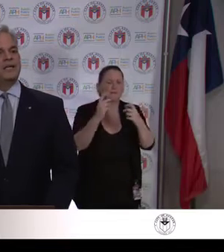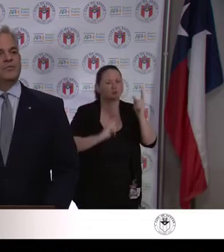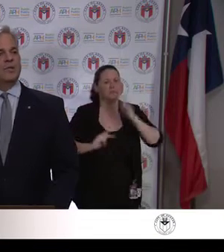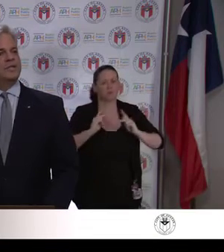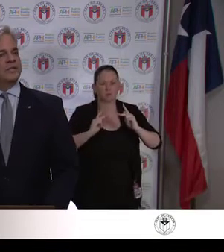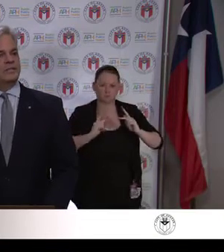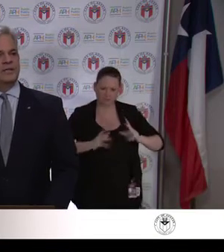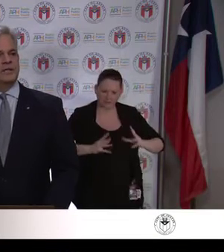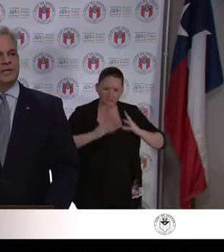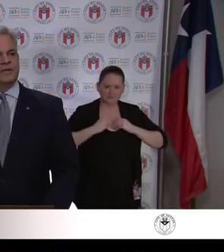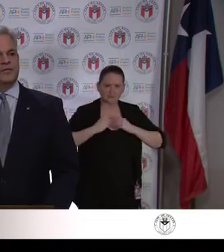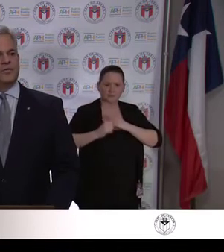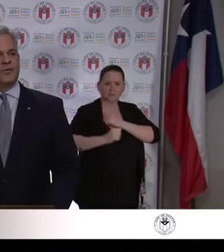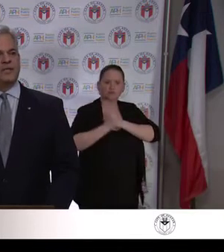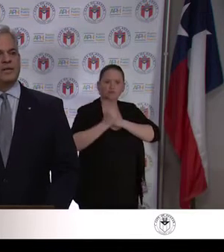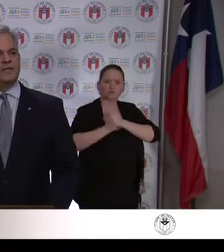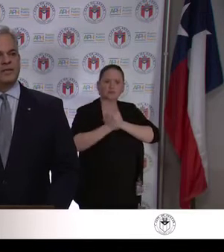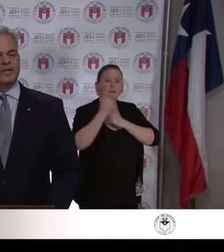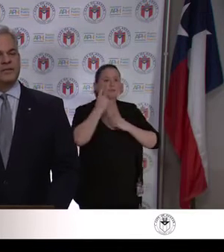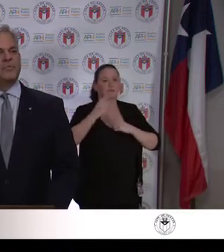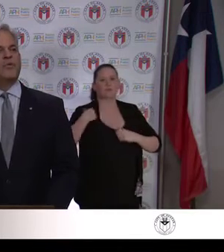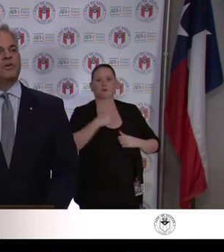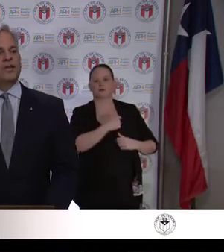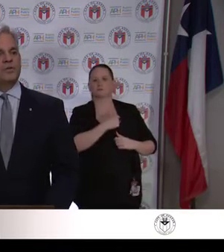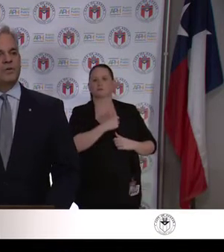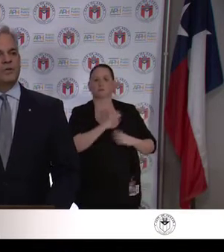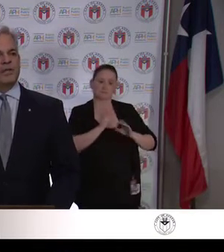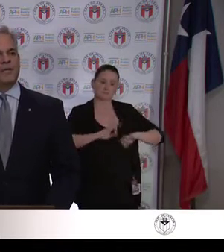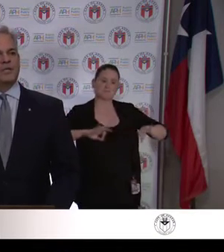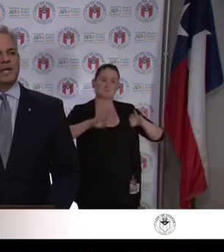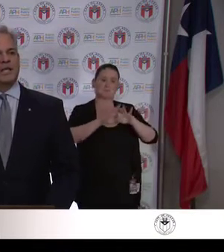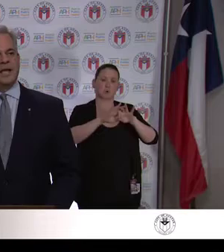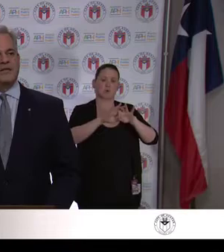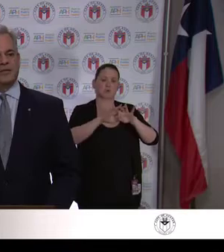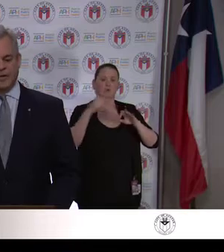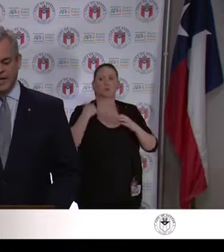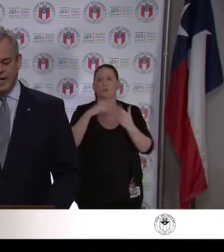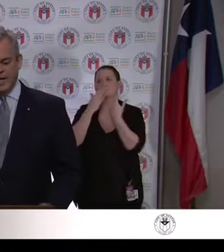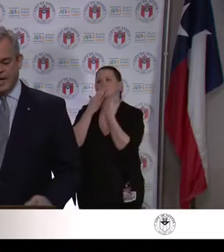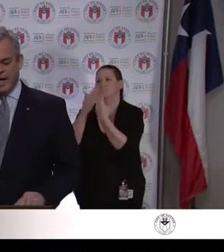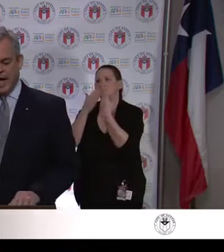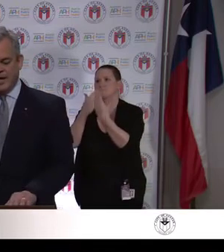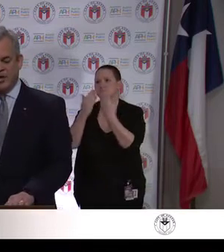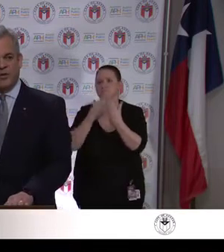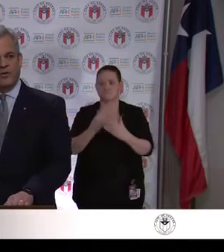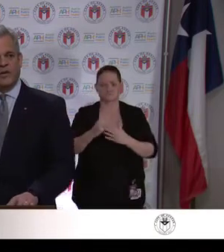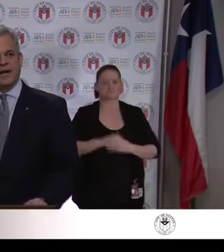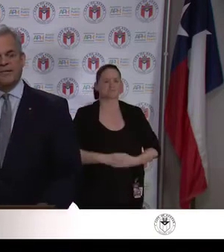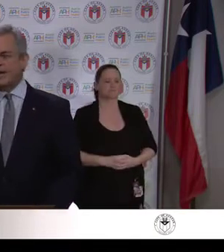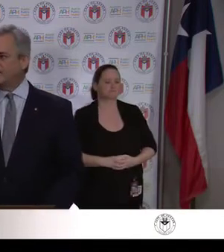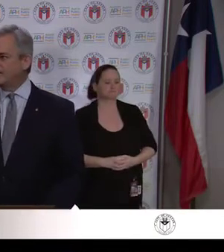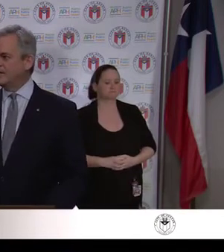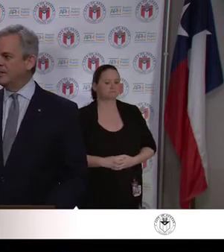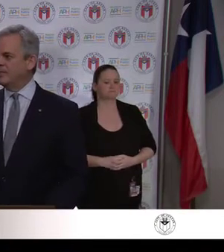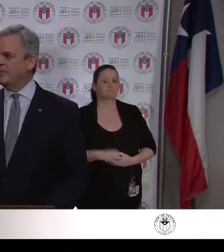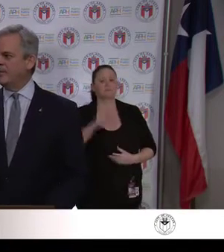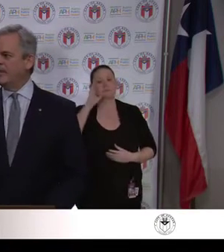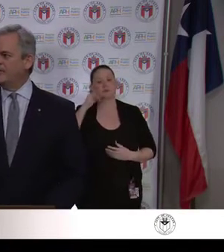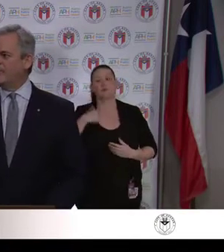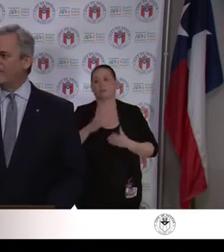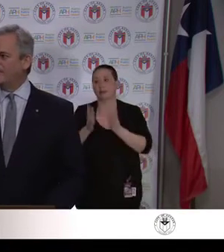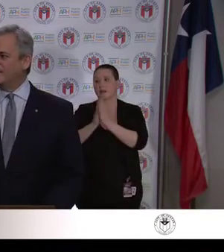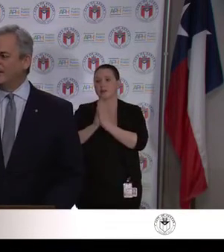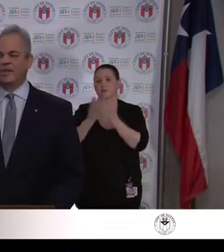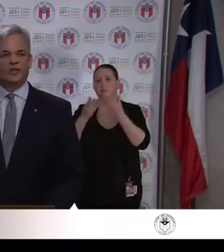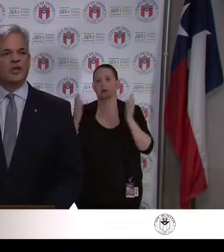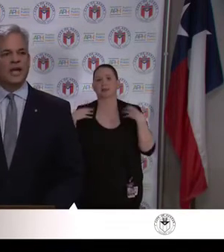are taking risks for the rest of us, and it's important that we stay thankful. I know that we have asked the Public